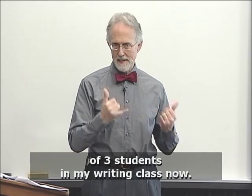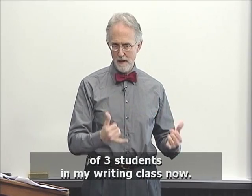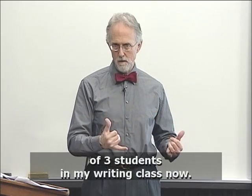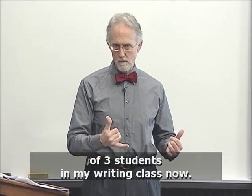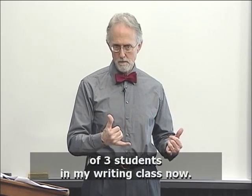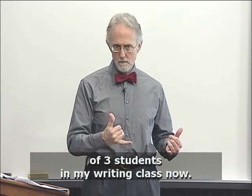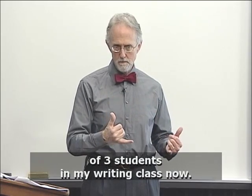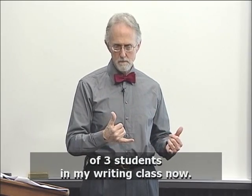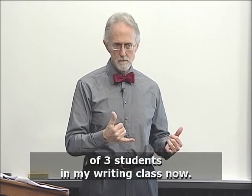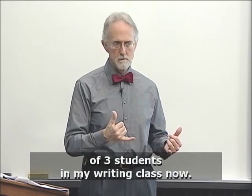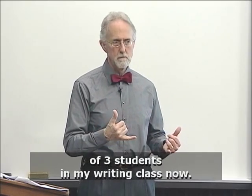now.